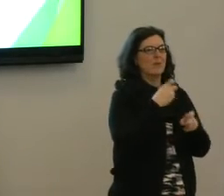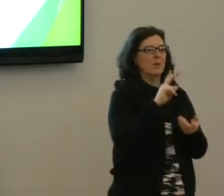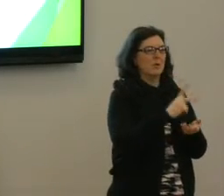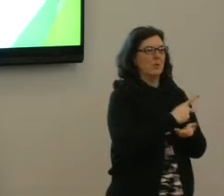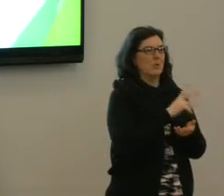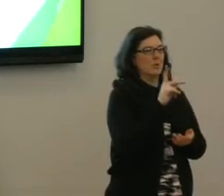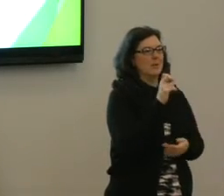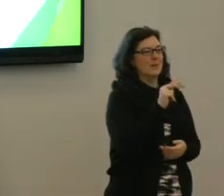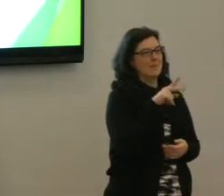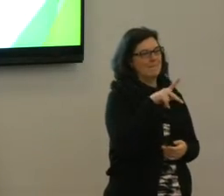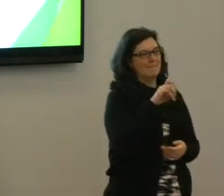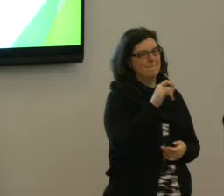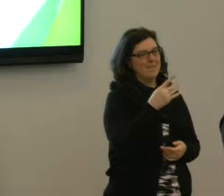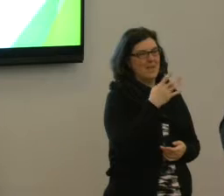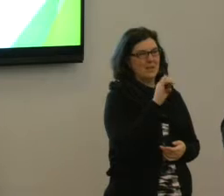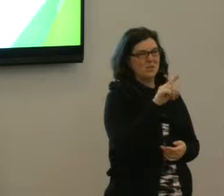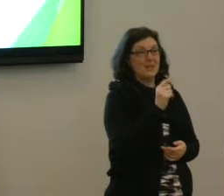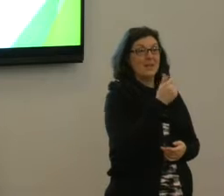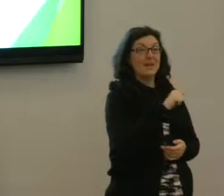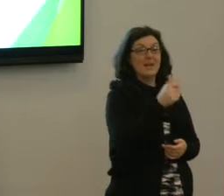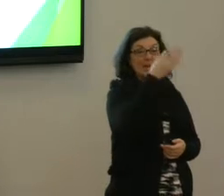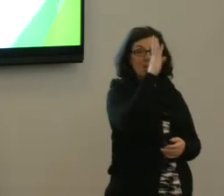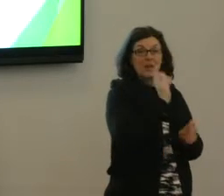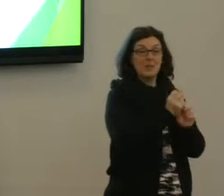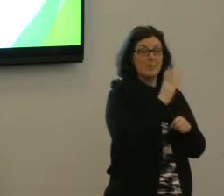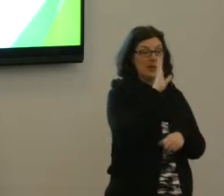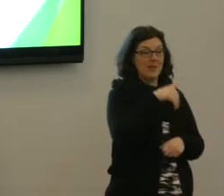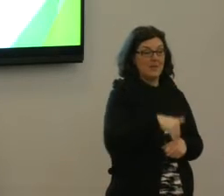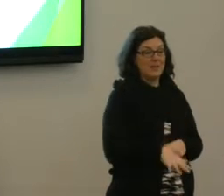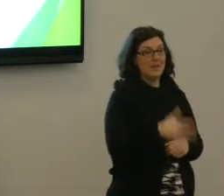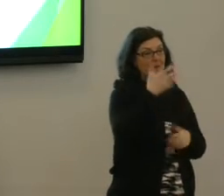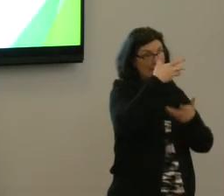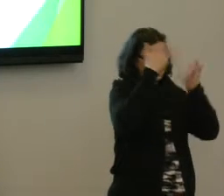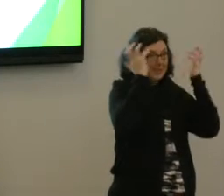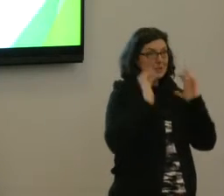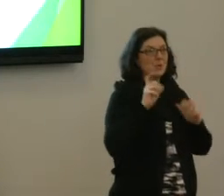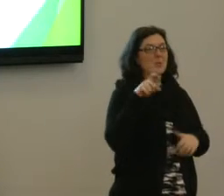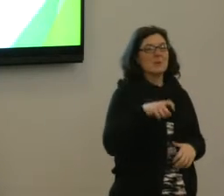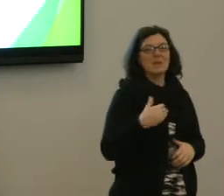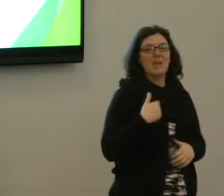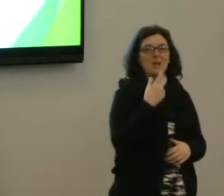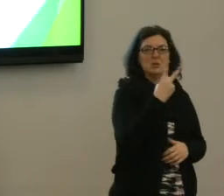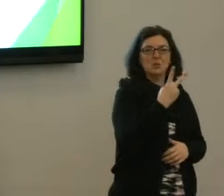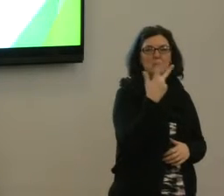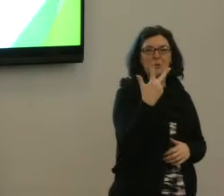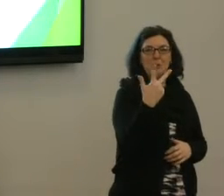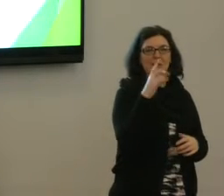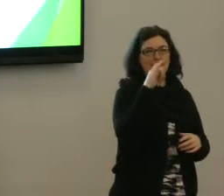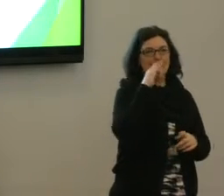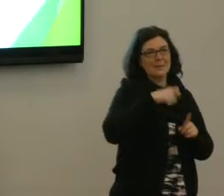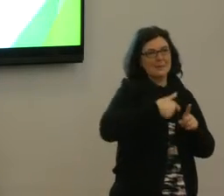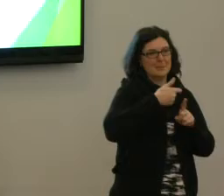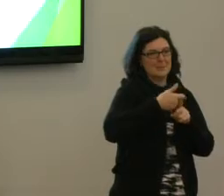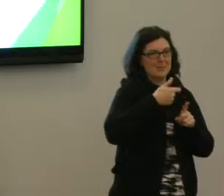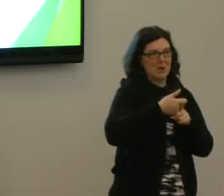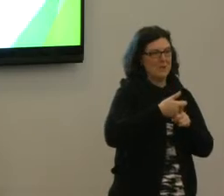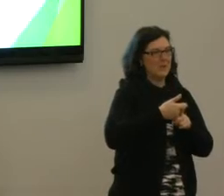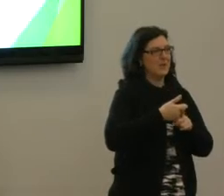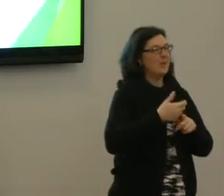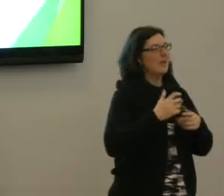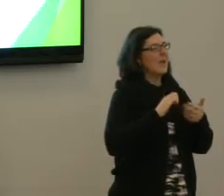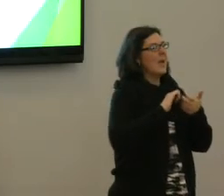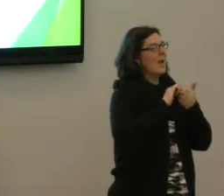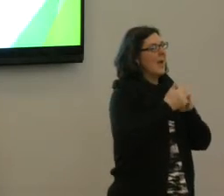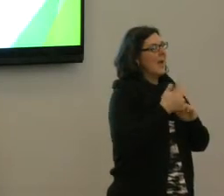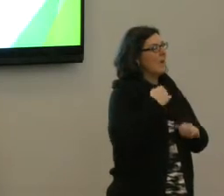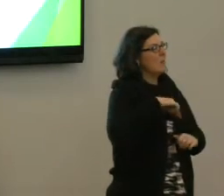Ken Paget, who said, any god who created elephants and Eskimos must have had two or three kids of his own. Just that, how do we